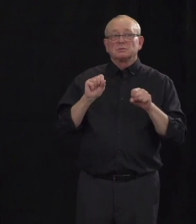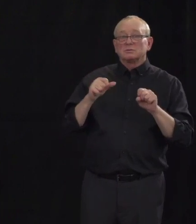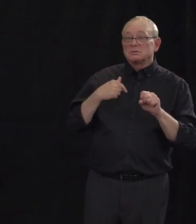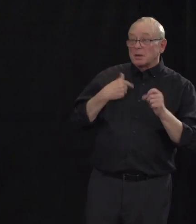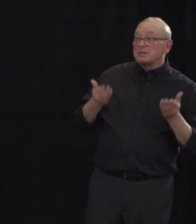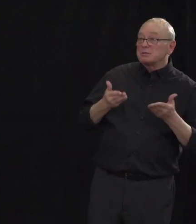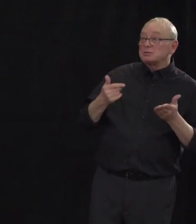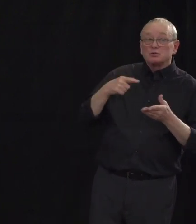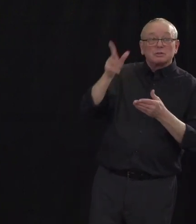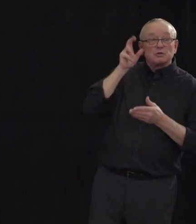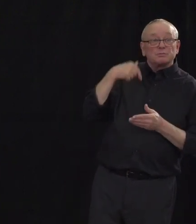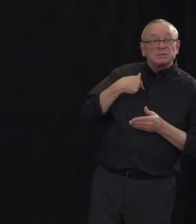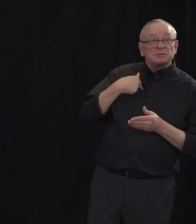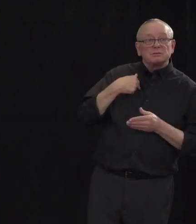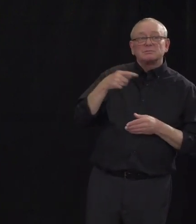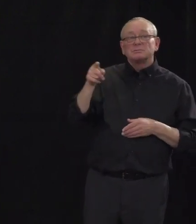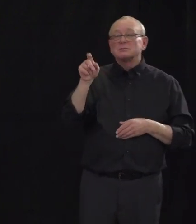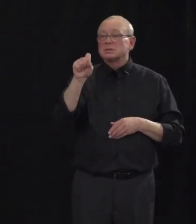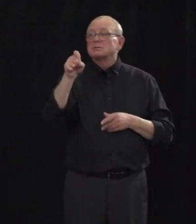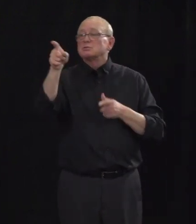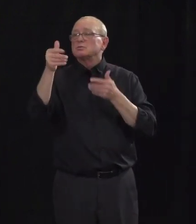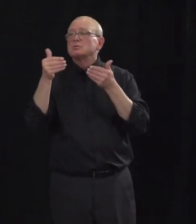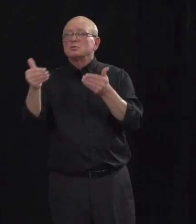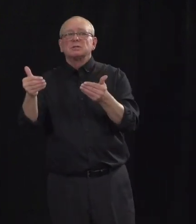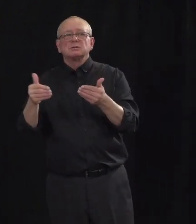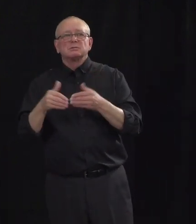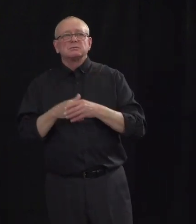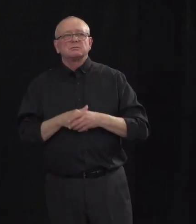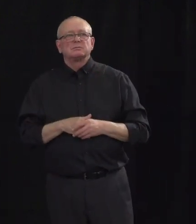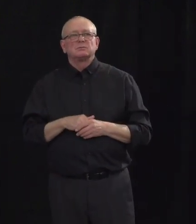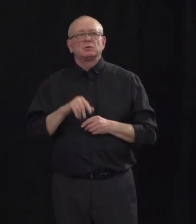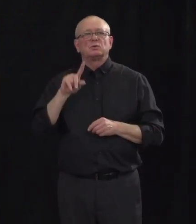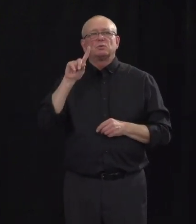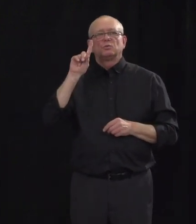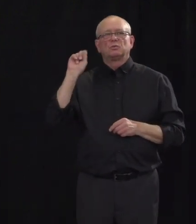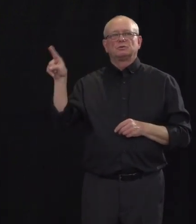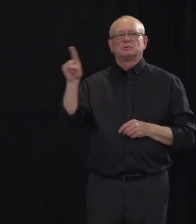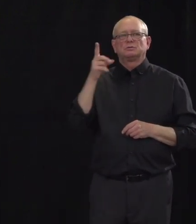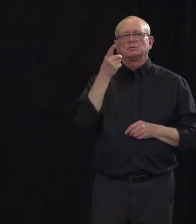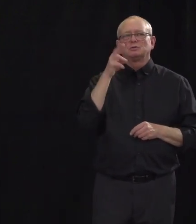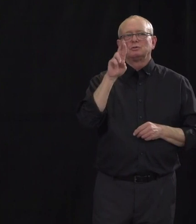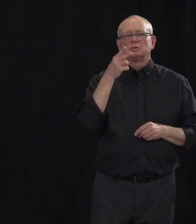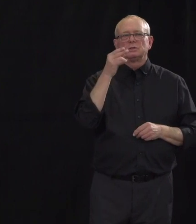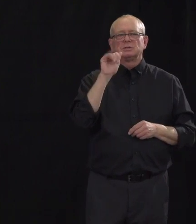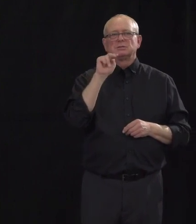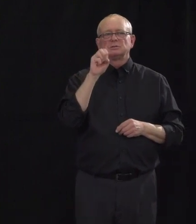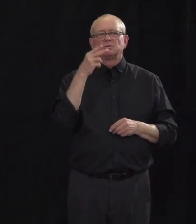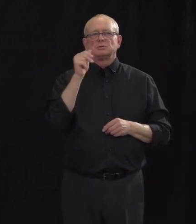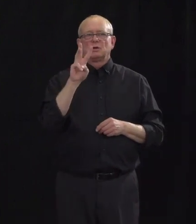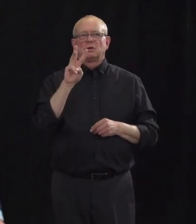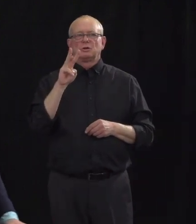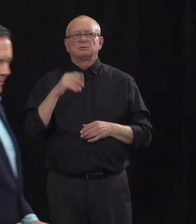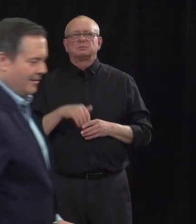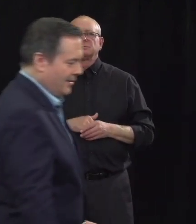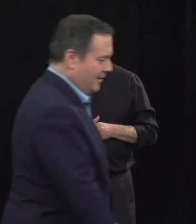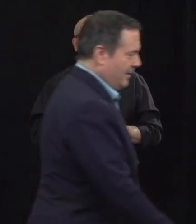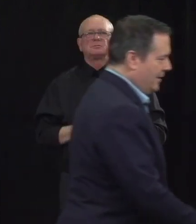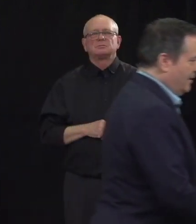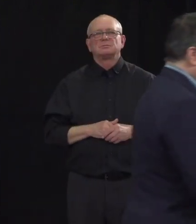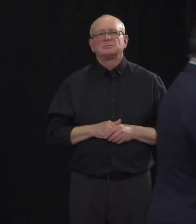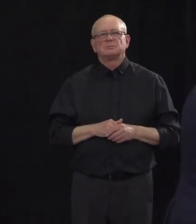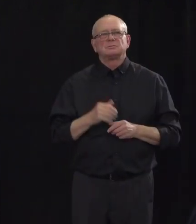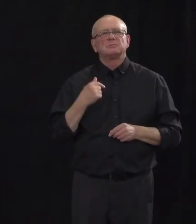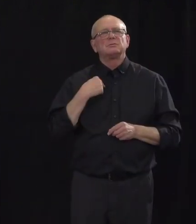sorry. My question is also for Dr. Hinshaw. I'm just wondering how many tests are done daily in Alberta? Is